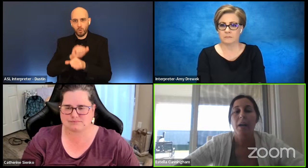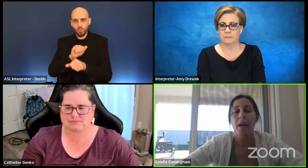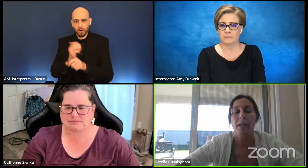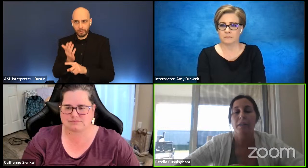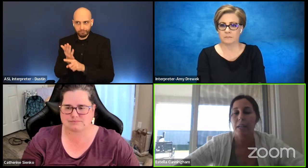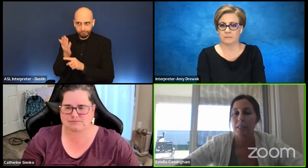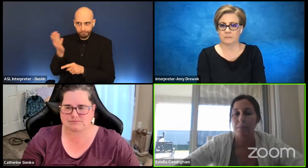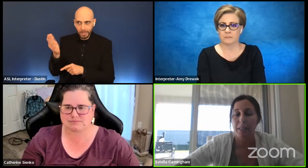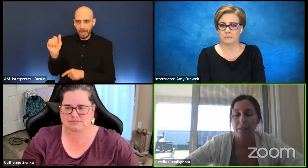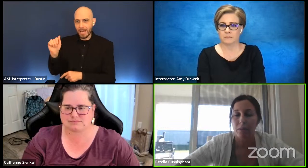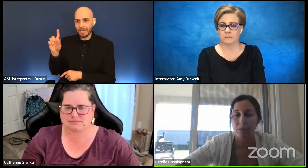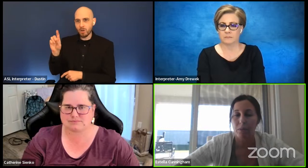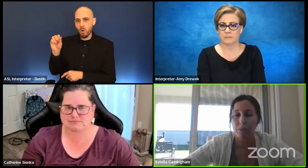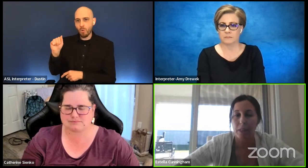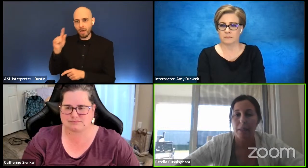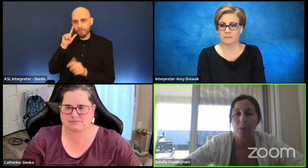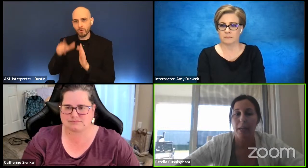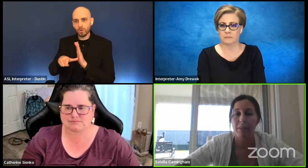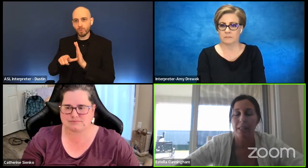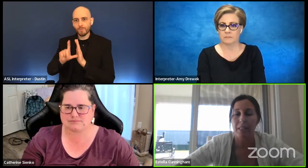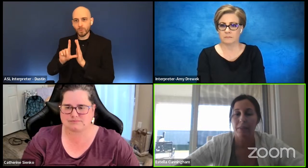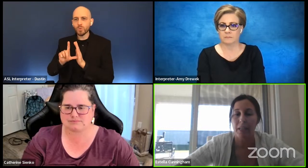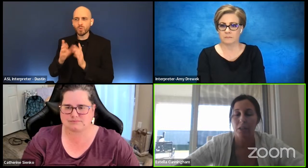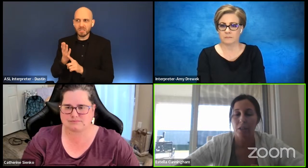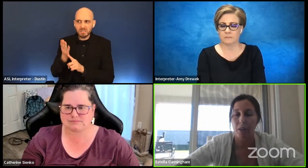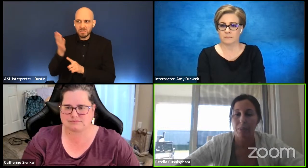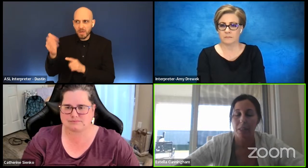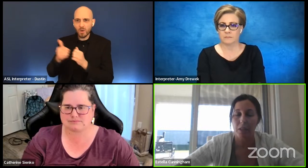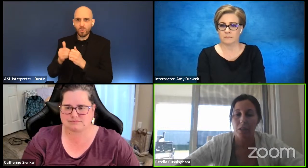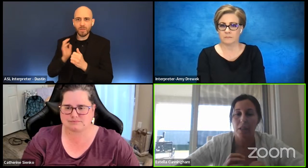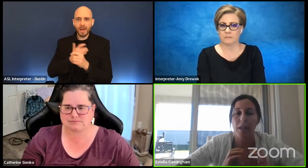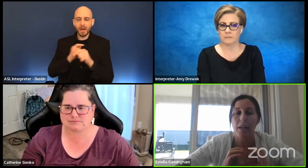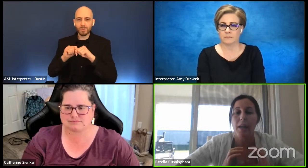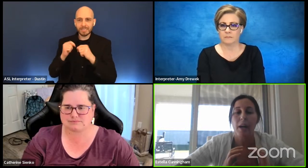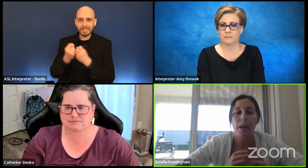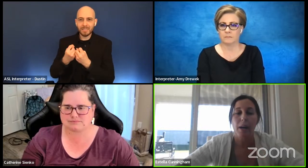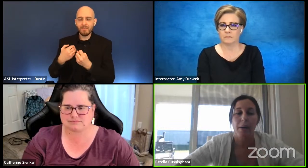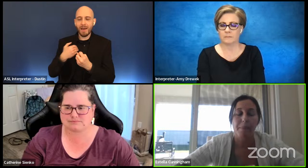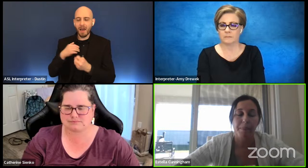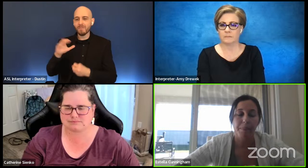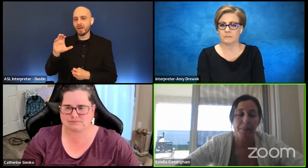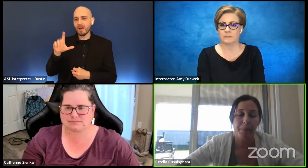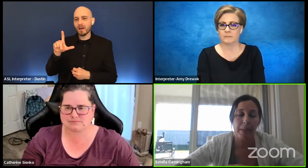review. You can submit that through our team. We have a classification and compensation